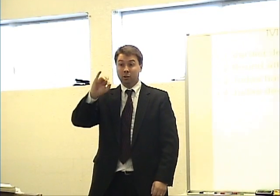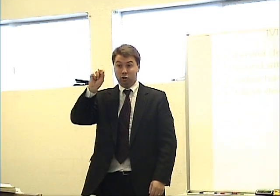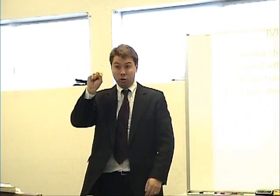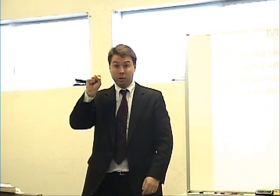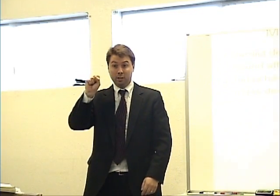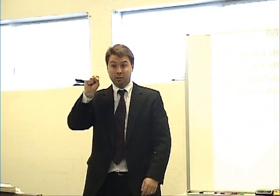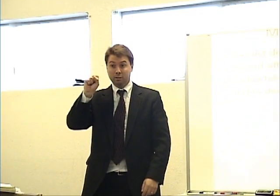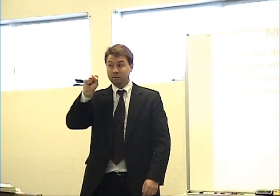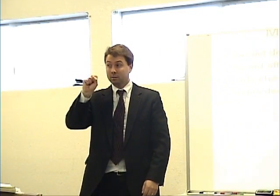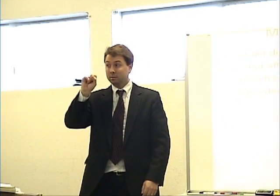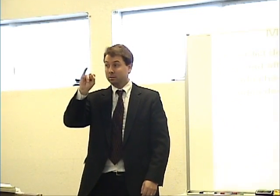Judas,